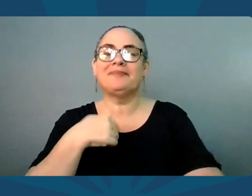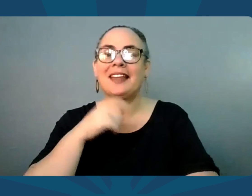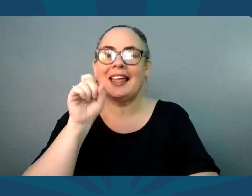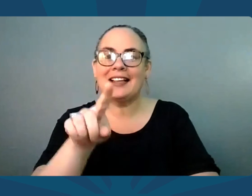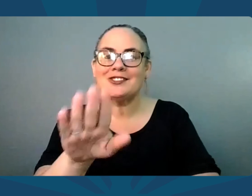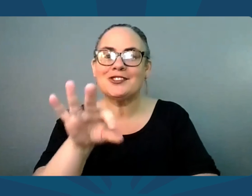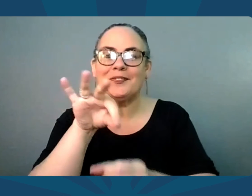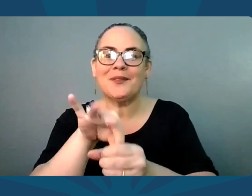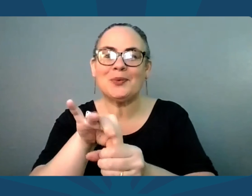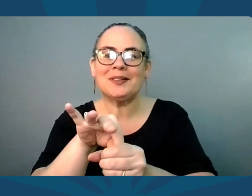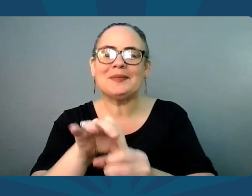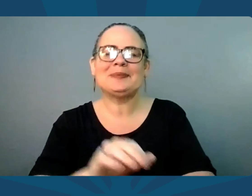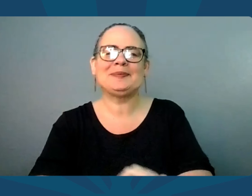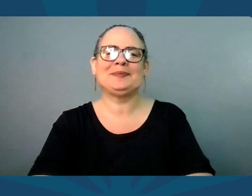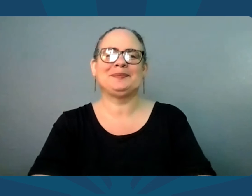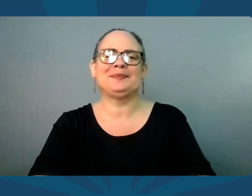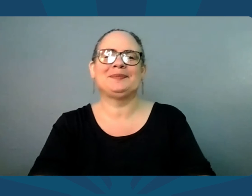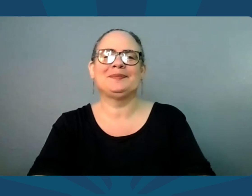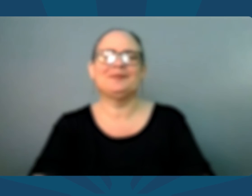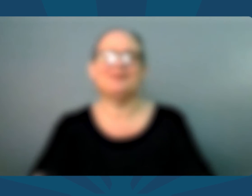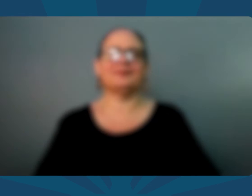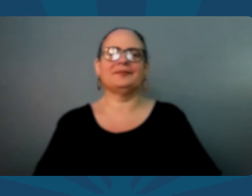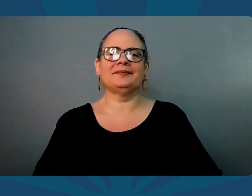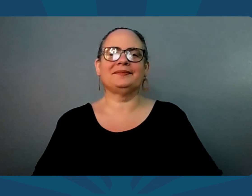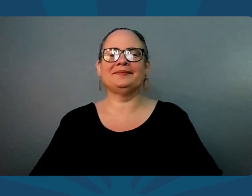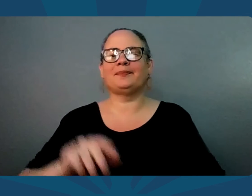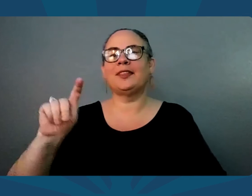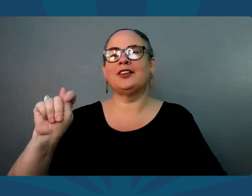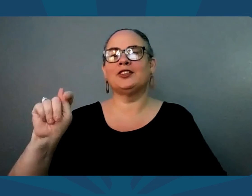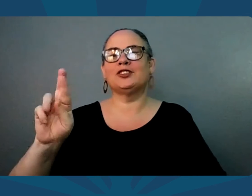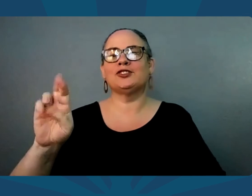my country, and I ask for your vote.